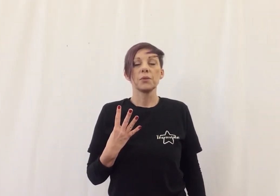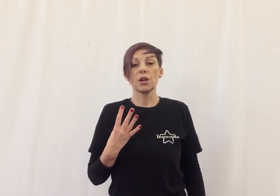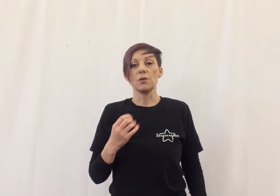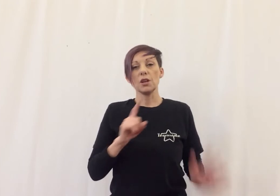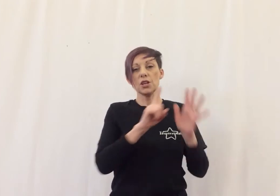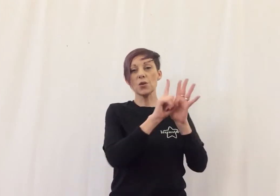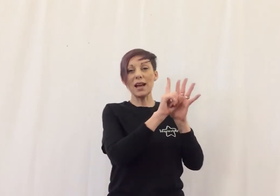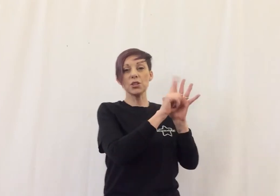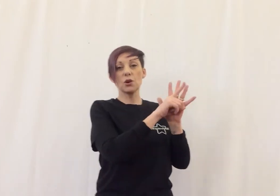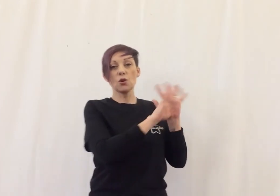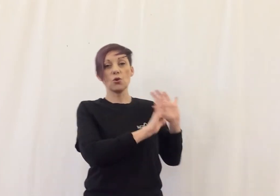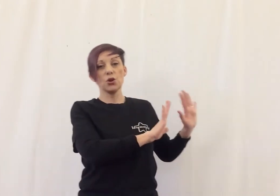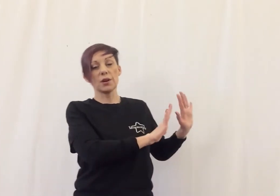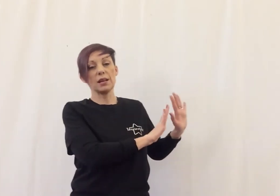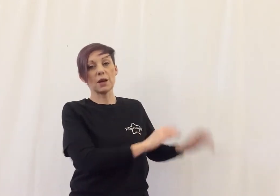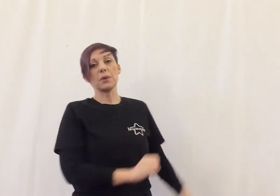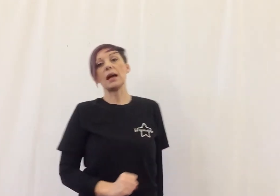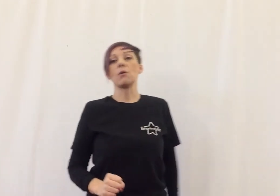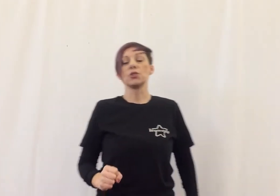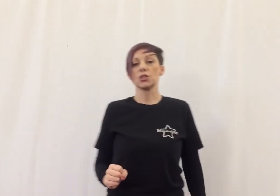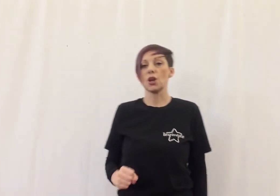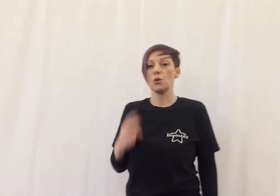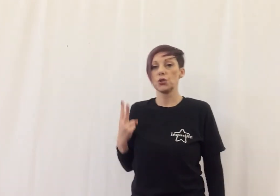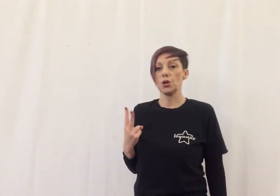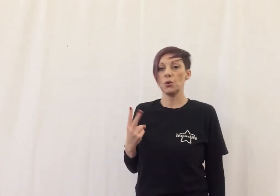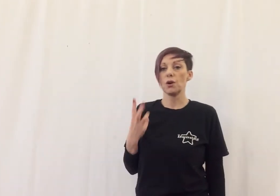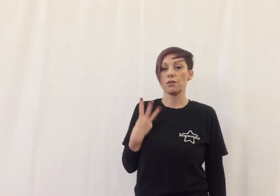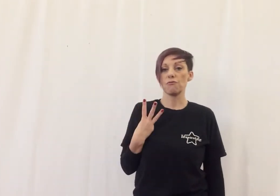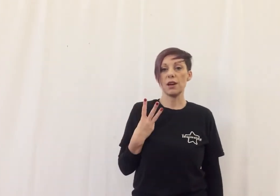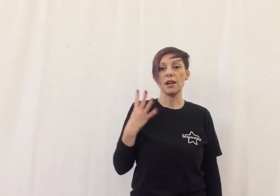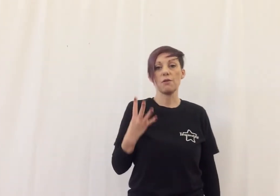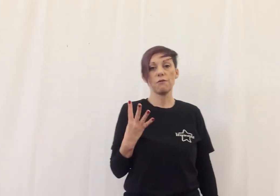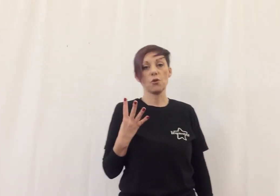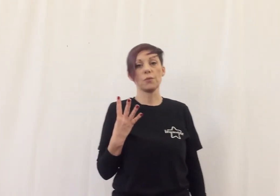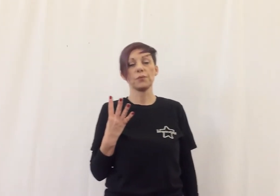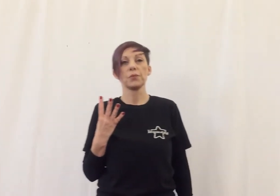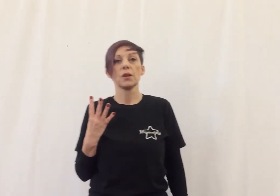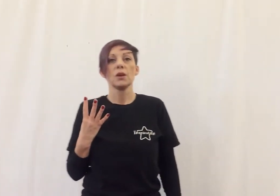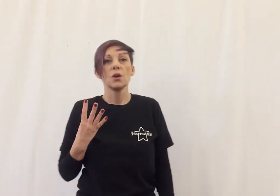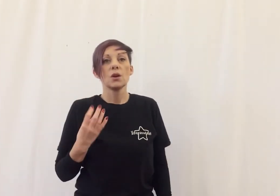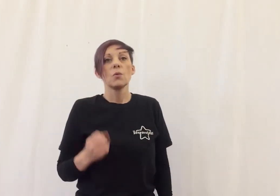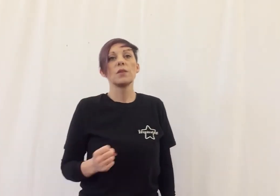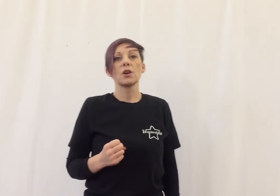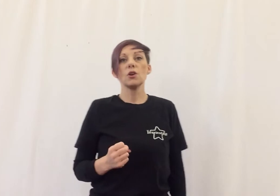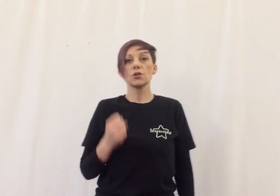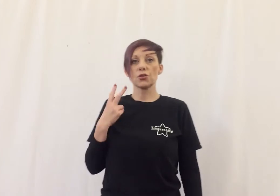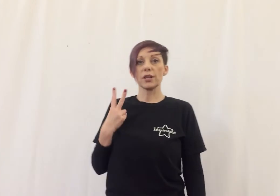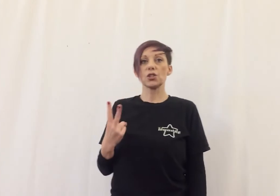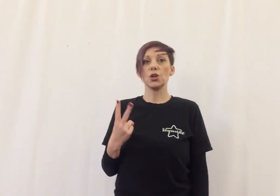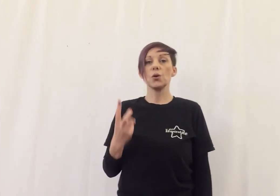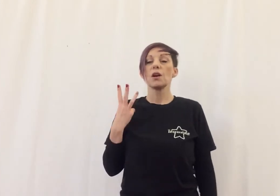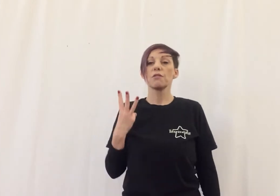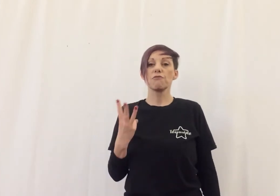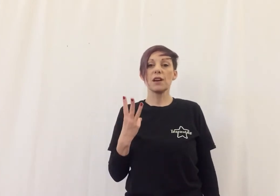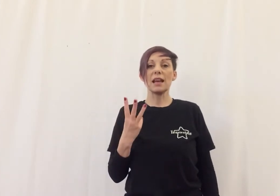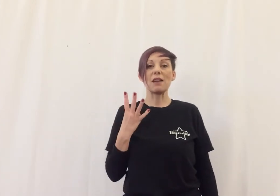So you can do clock, or you can leave that bit out and just go 2, 3, 4. When the clock strikes 2, 3, and